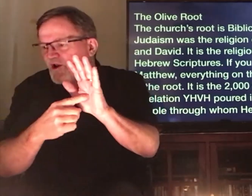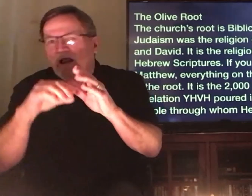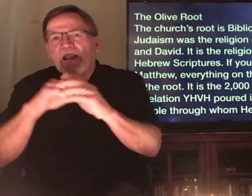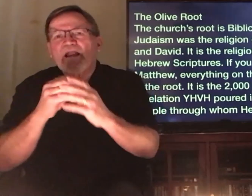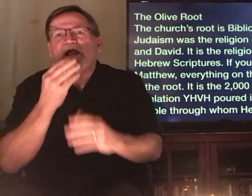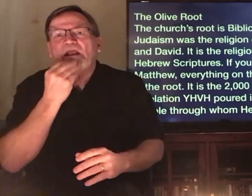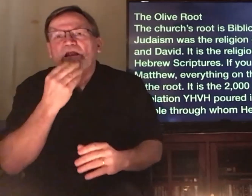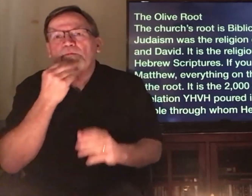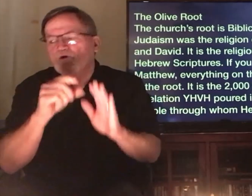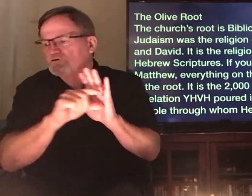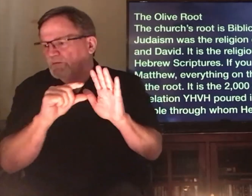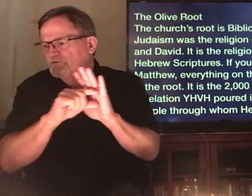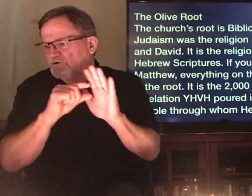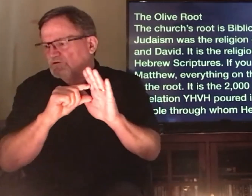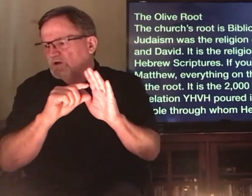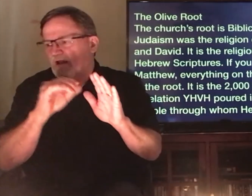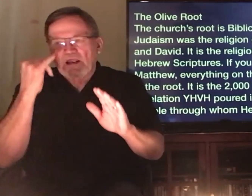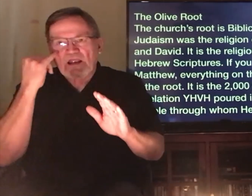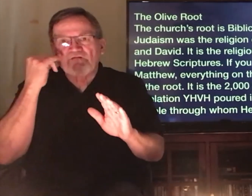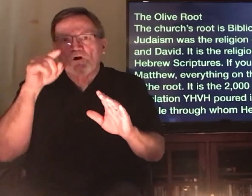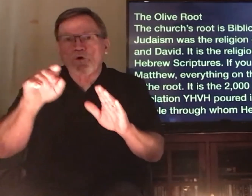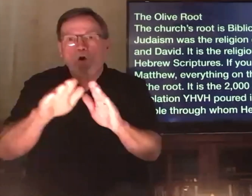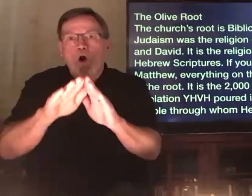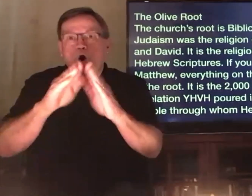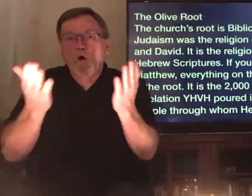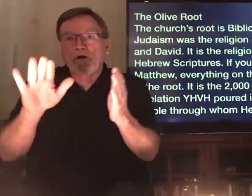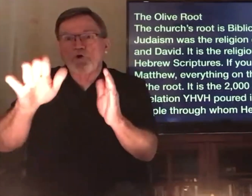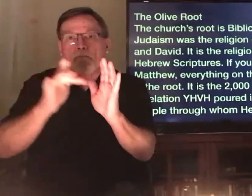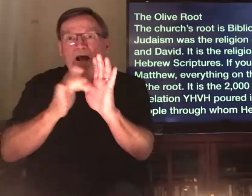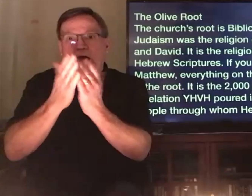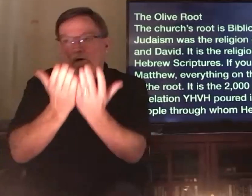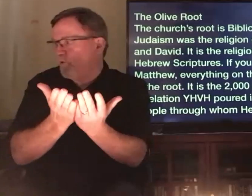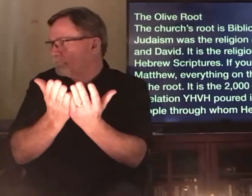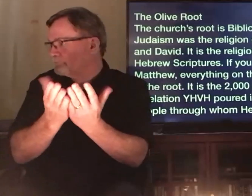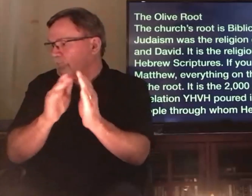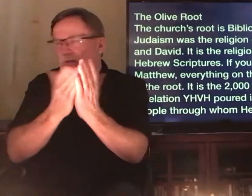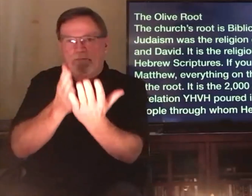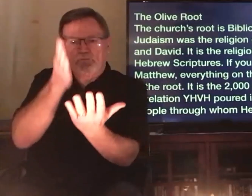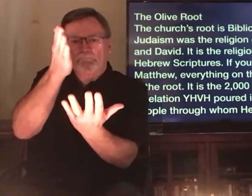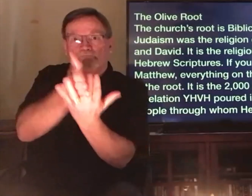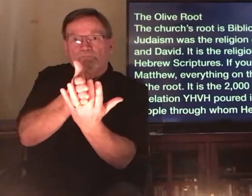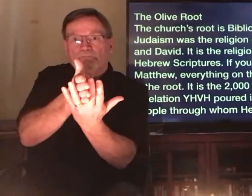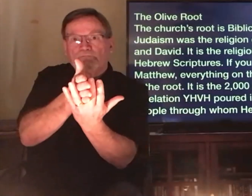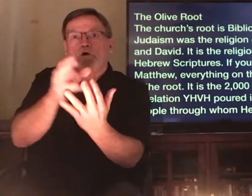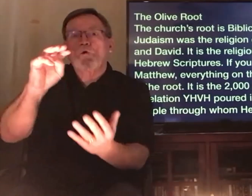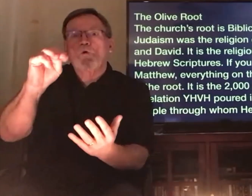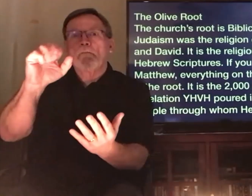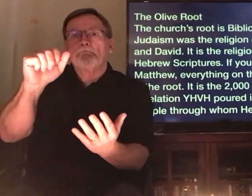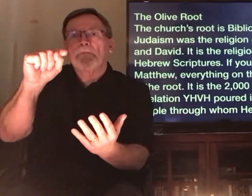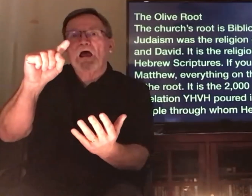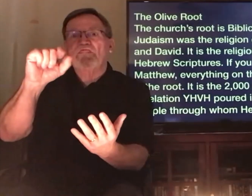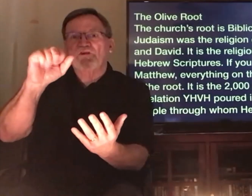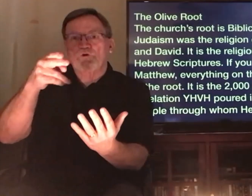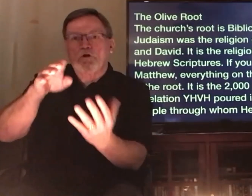Engrafted branch, engrafted, represent who? Gentile believer. Okay. Now